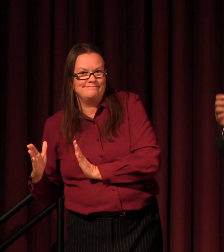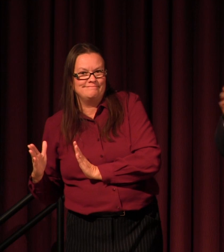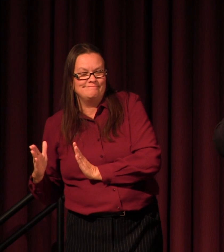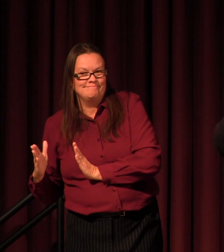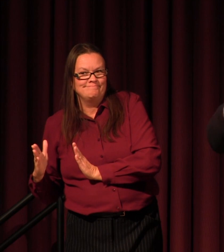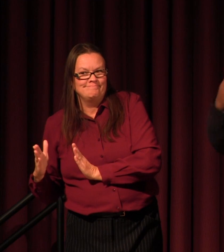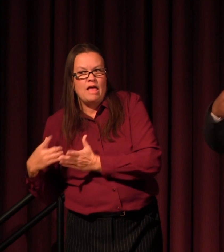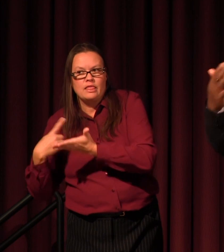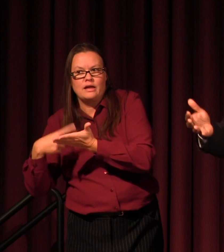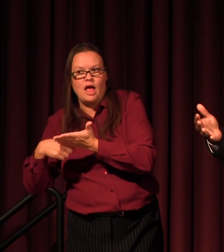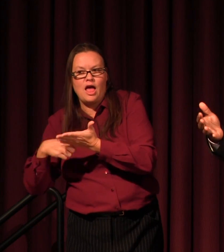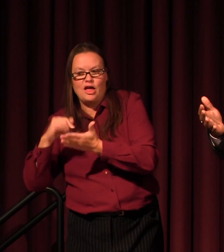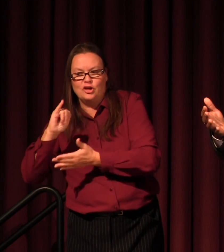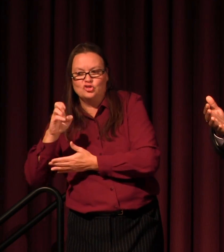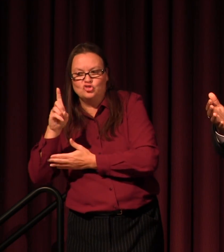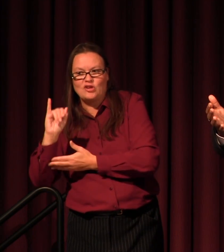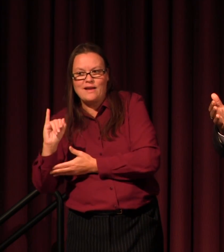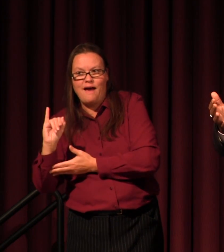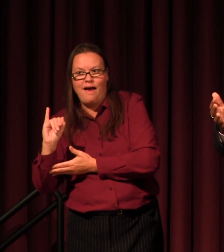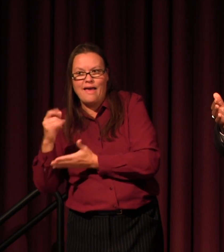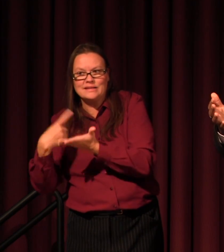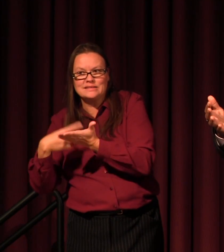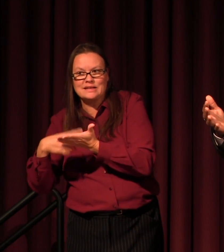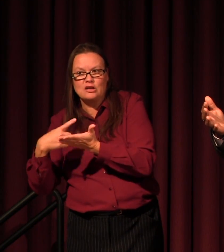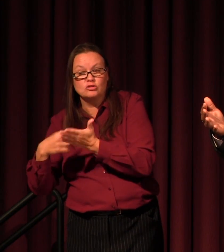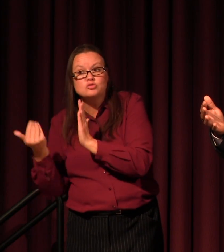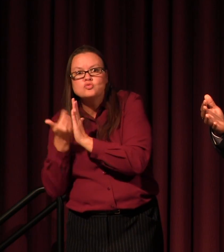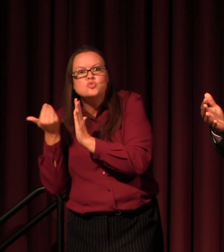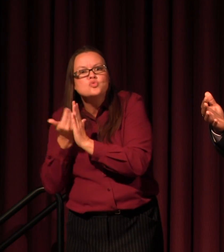There's just not a lot of people you can look to who are doing it differently and better.